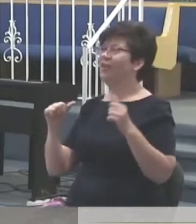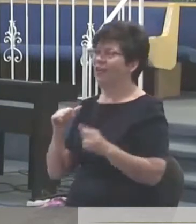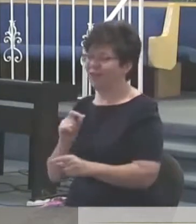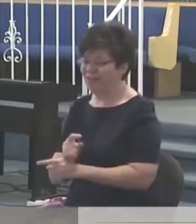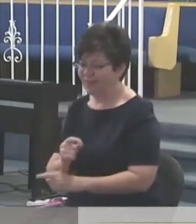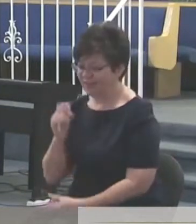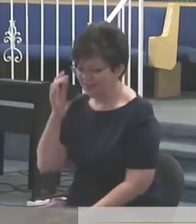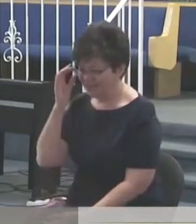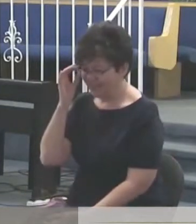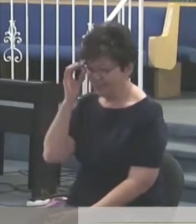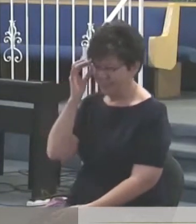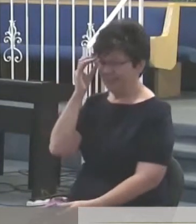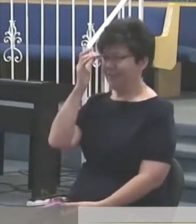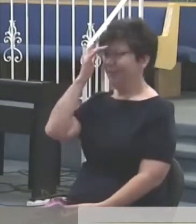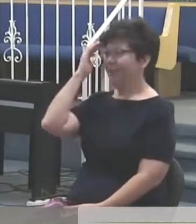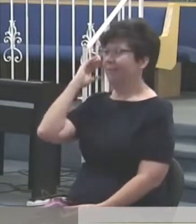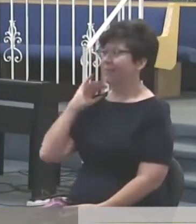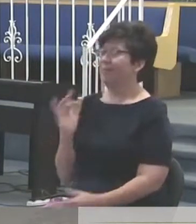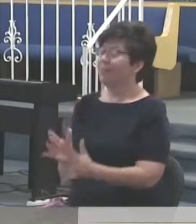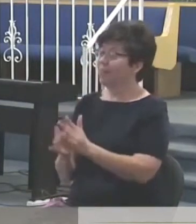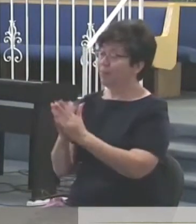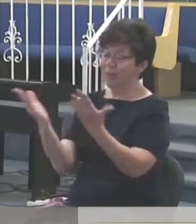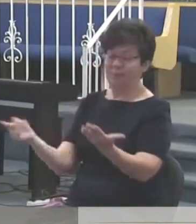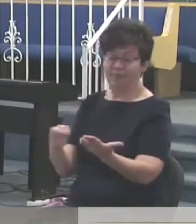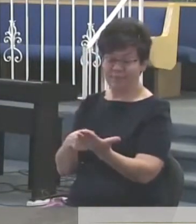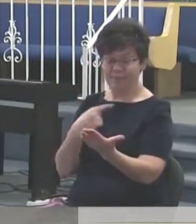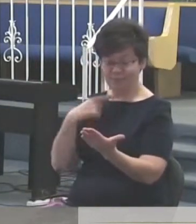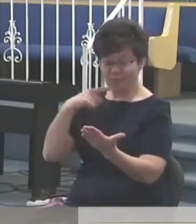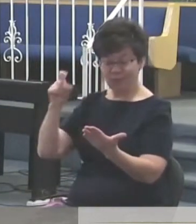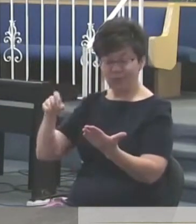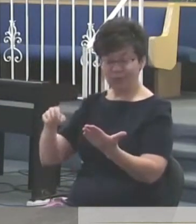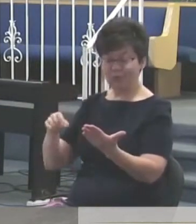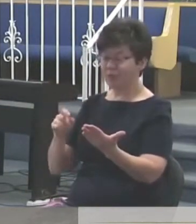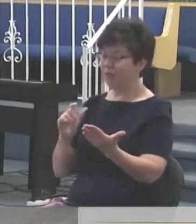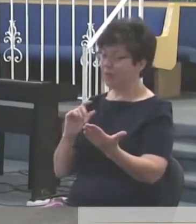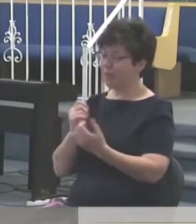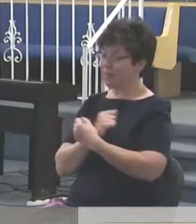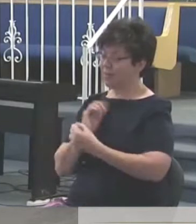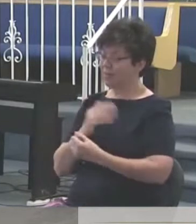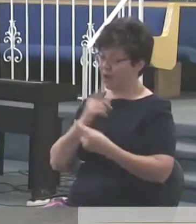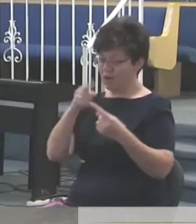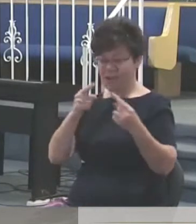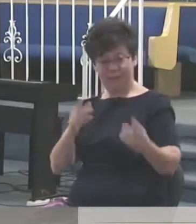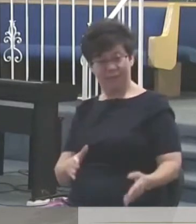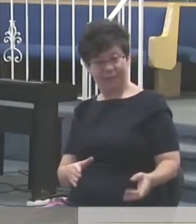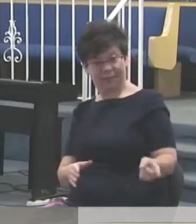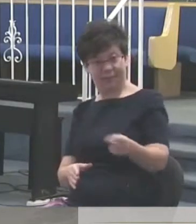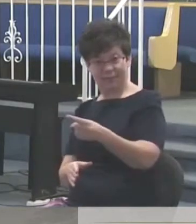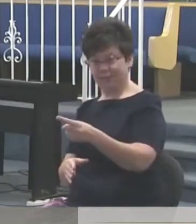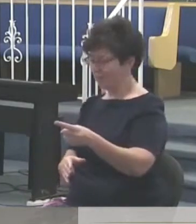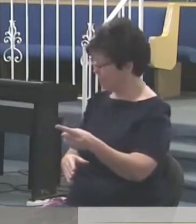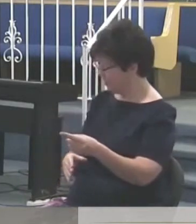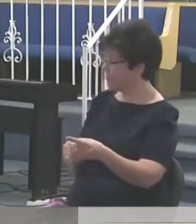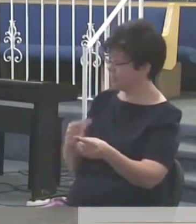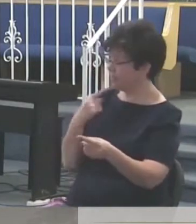Amen. I know the Bible says that we're supposed to love our enemies. Didn't Jesus tell us that?